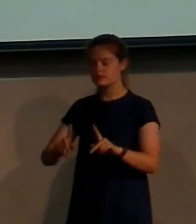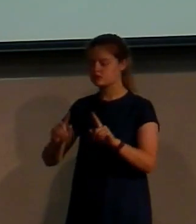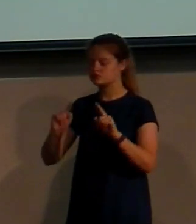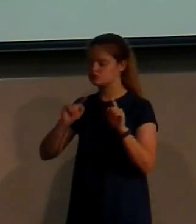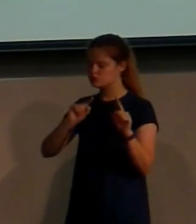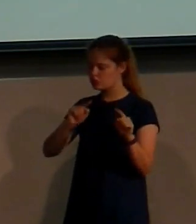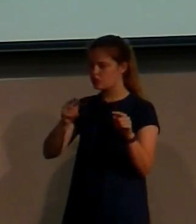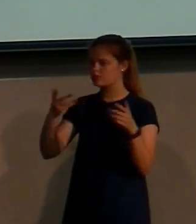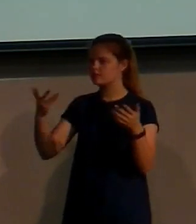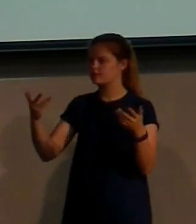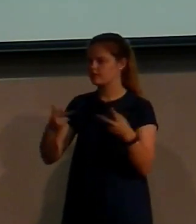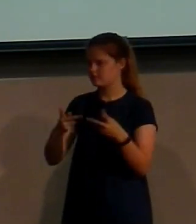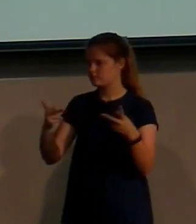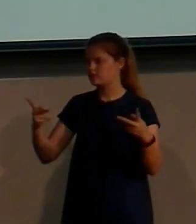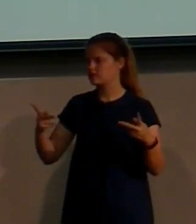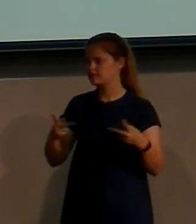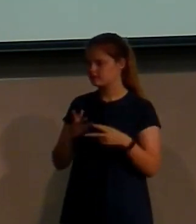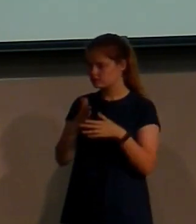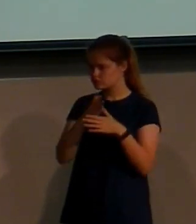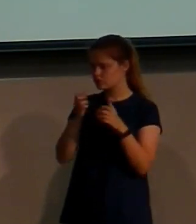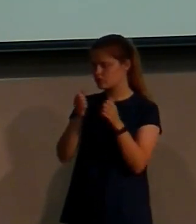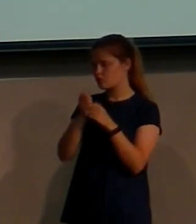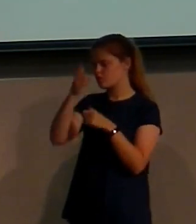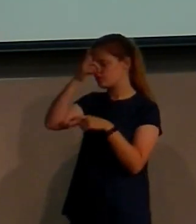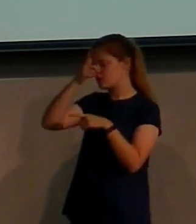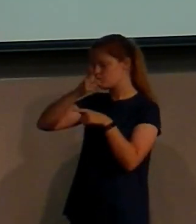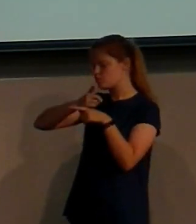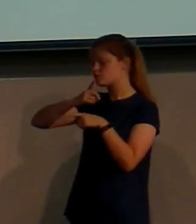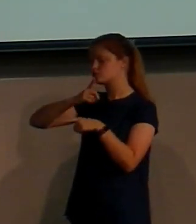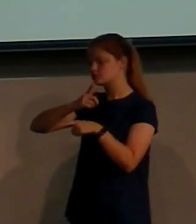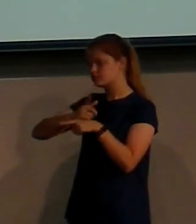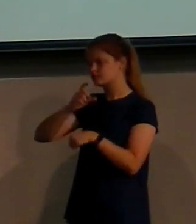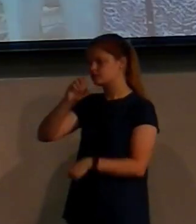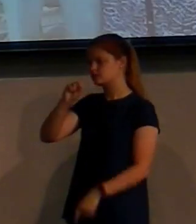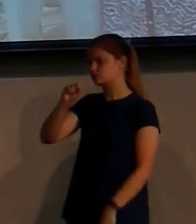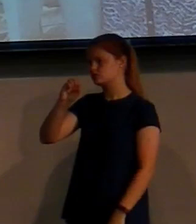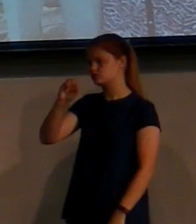share with our brothers and sisters the solo prayers.